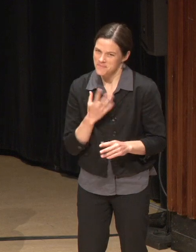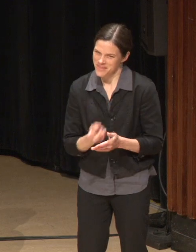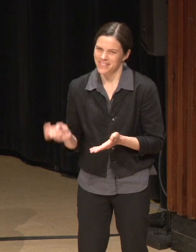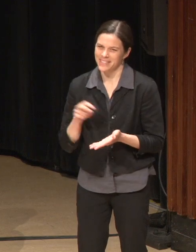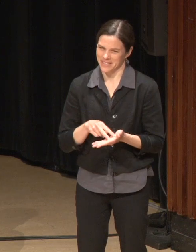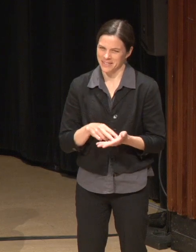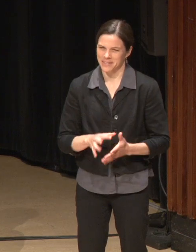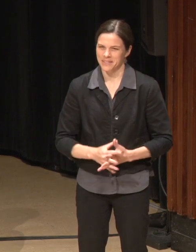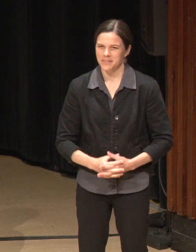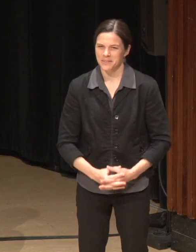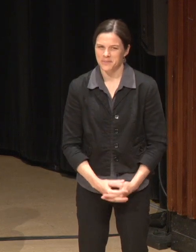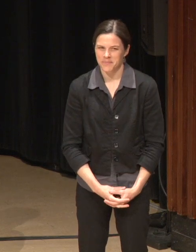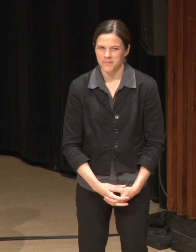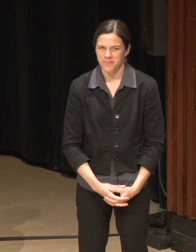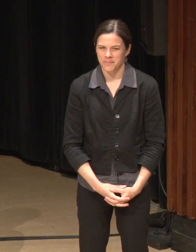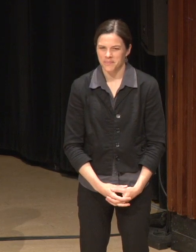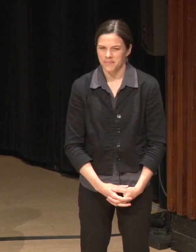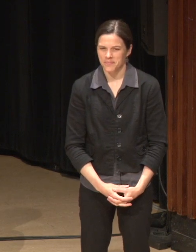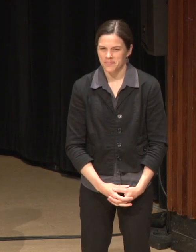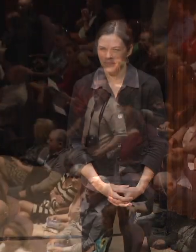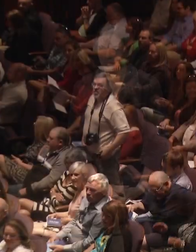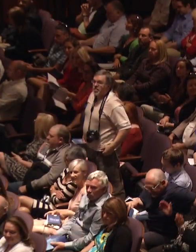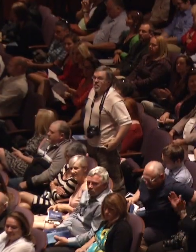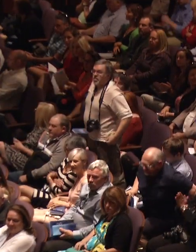stand? Look around the room, folks.